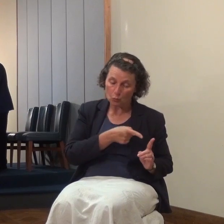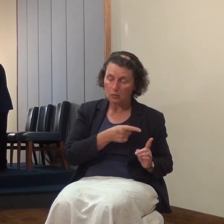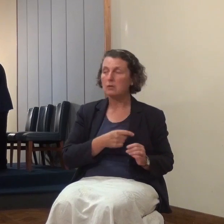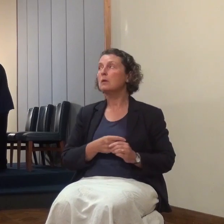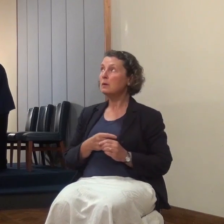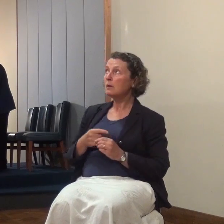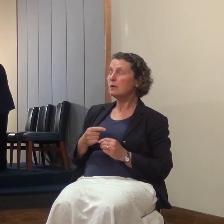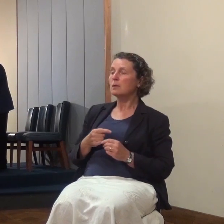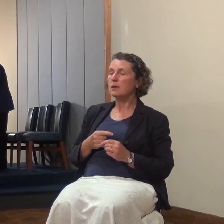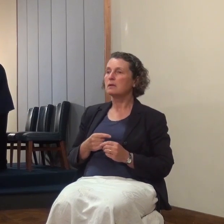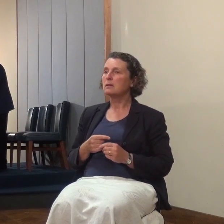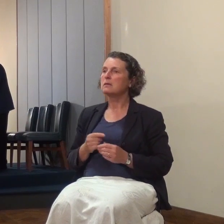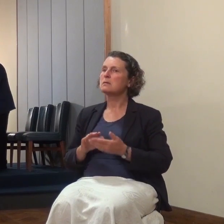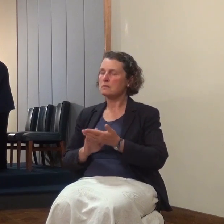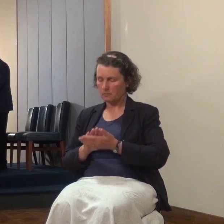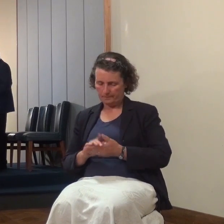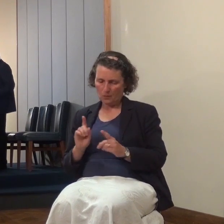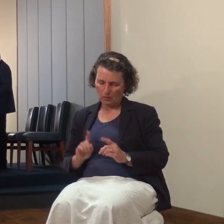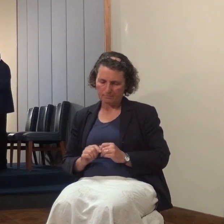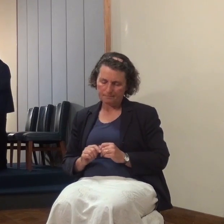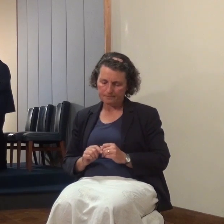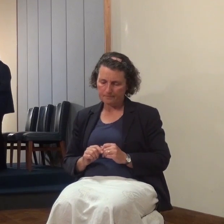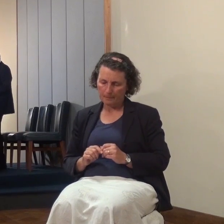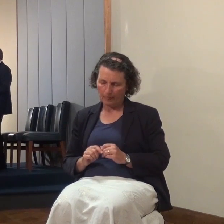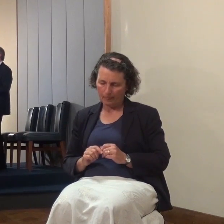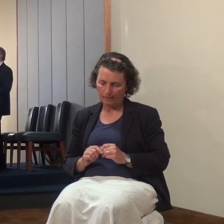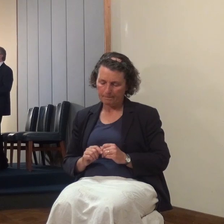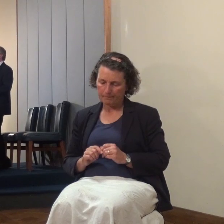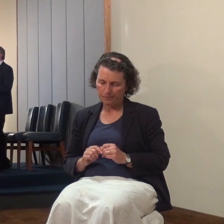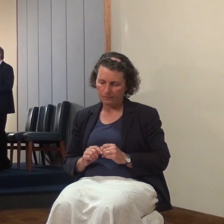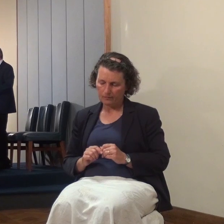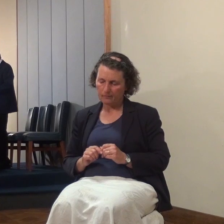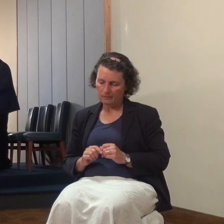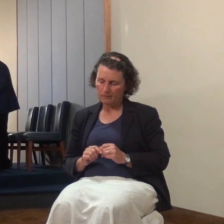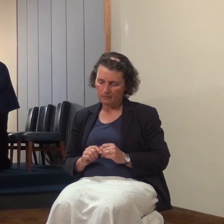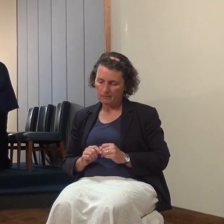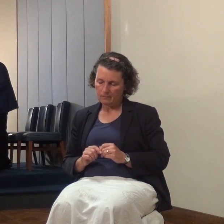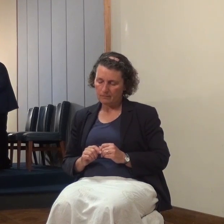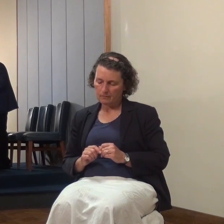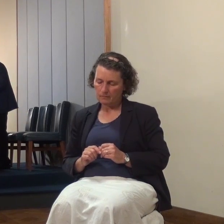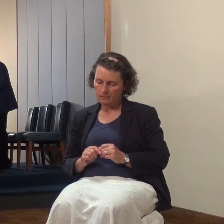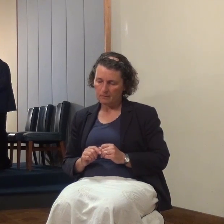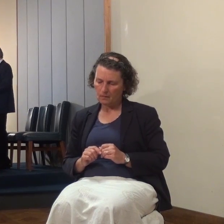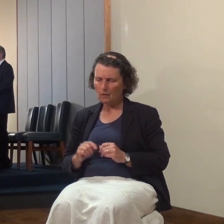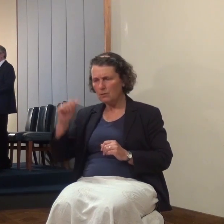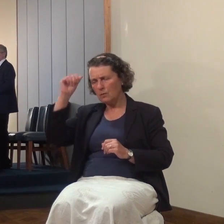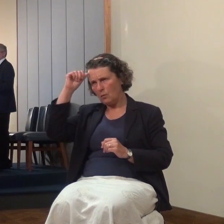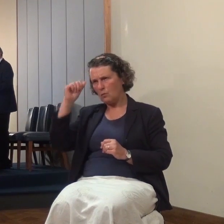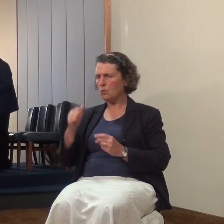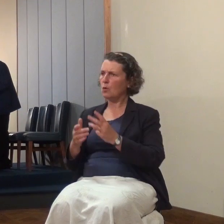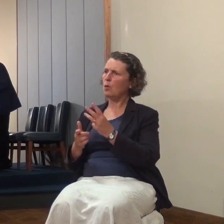God toward his people, especially in regard to work that he will do in the soul of the saved. It